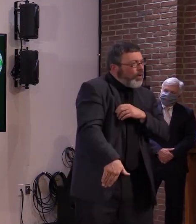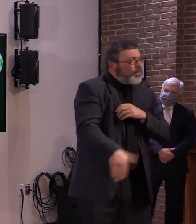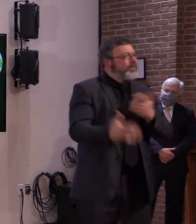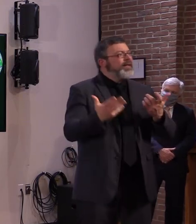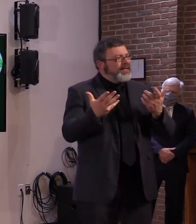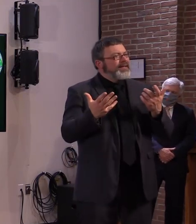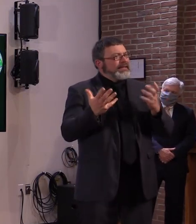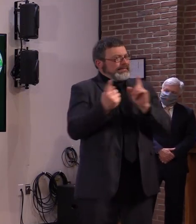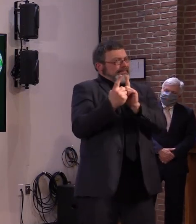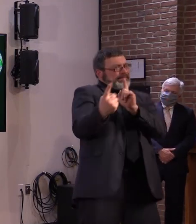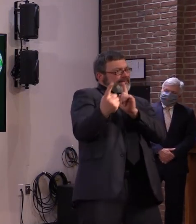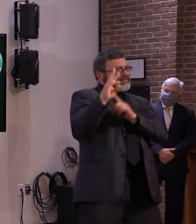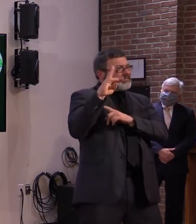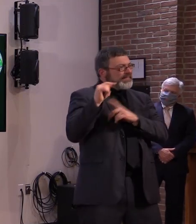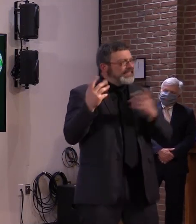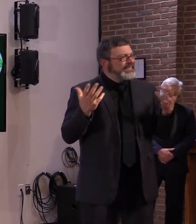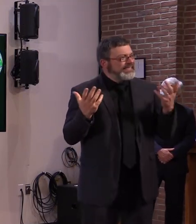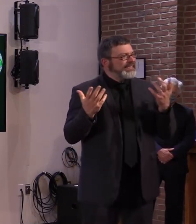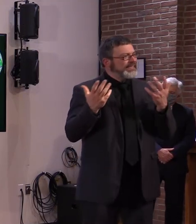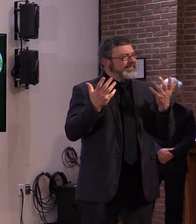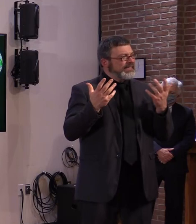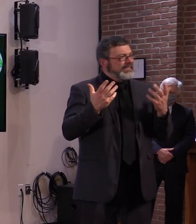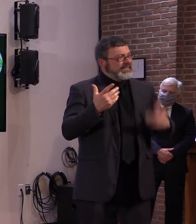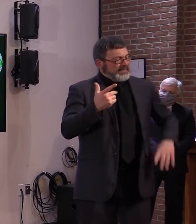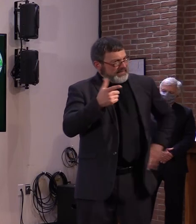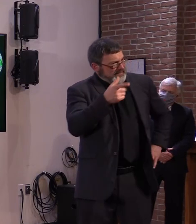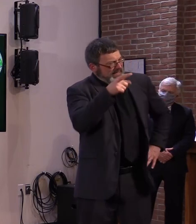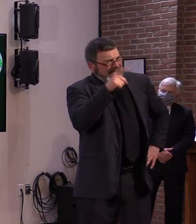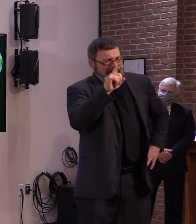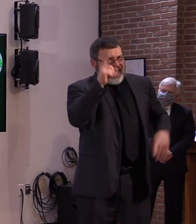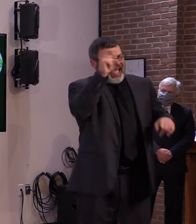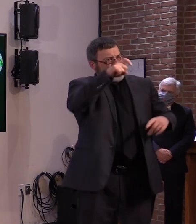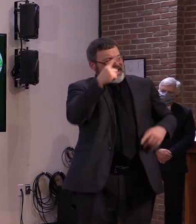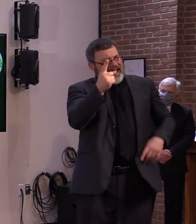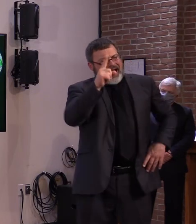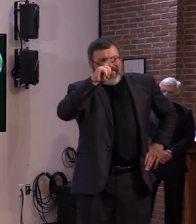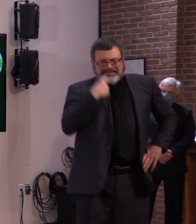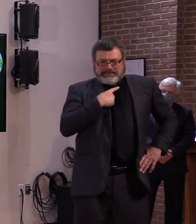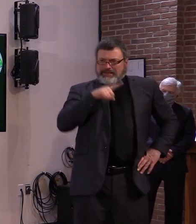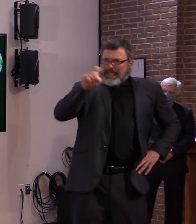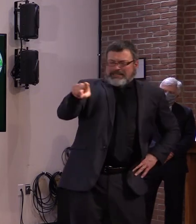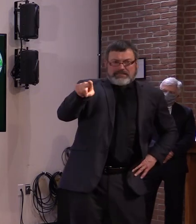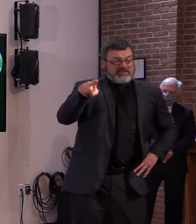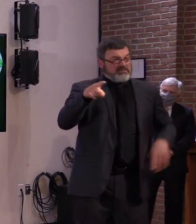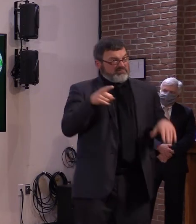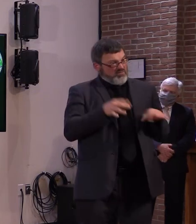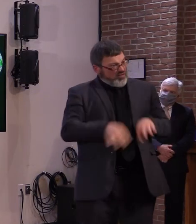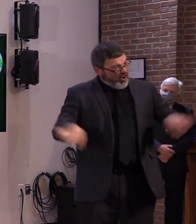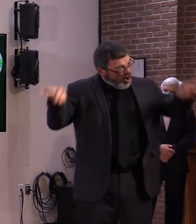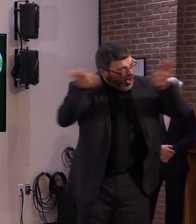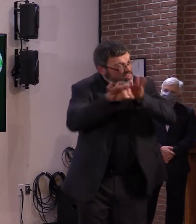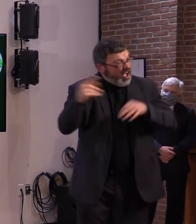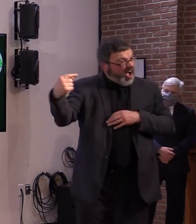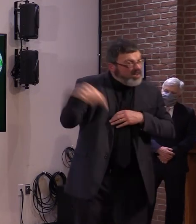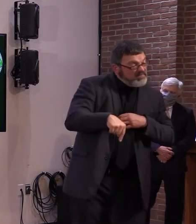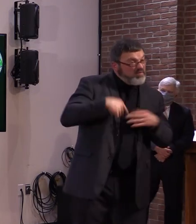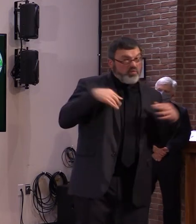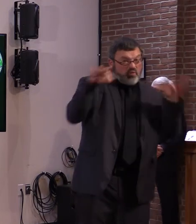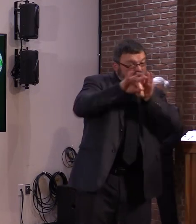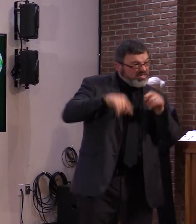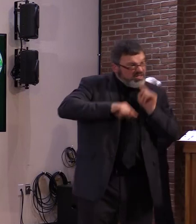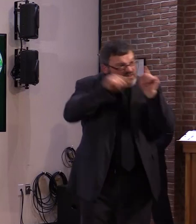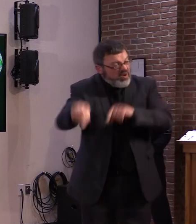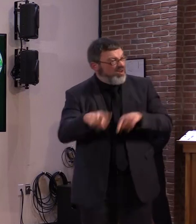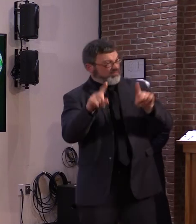or gathering is worth the risk to you and your family. And before you attend a gathering, make sure everyone has the same understanding of the precautions